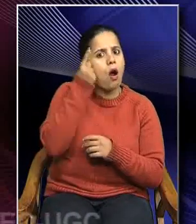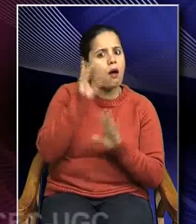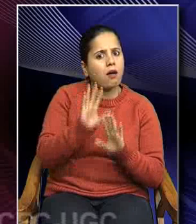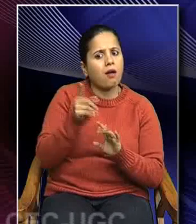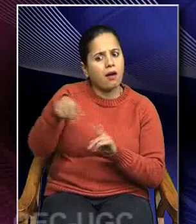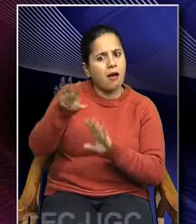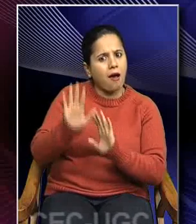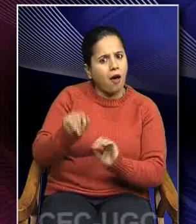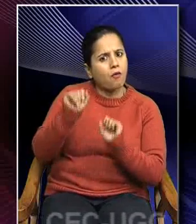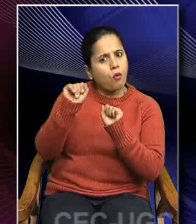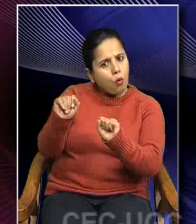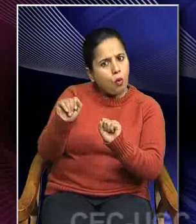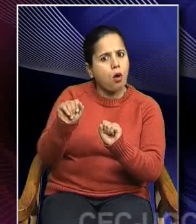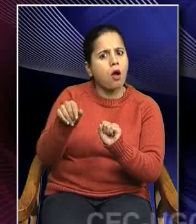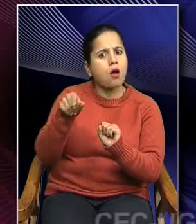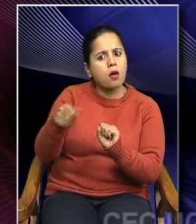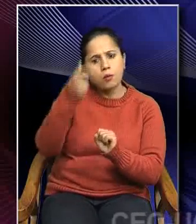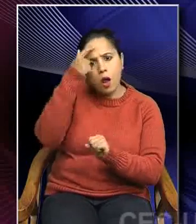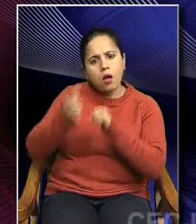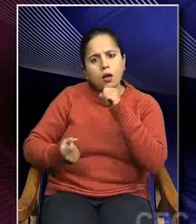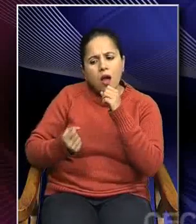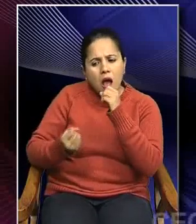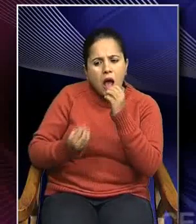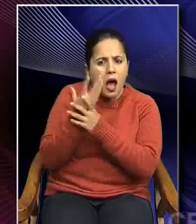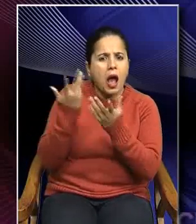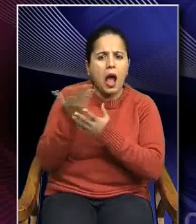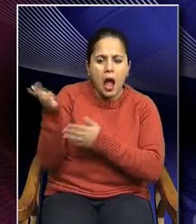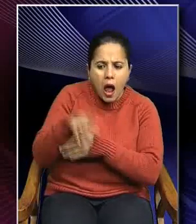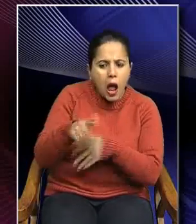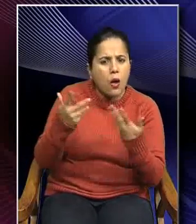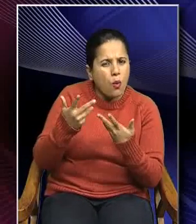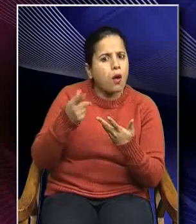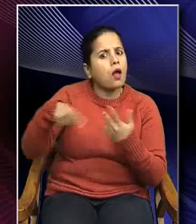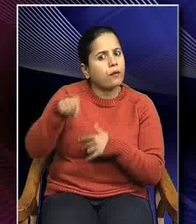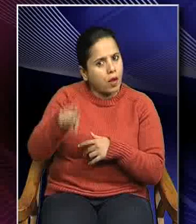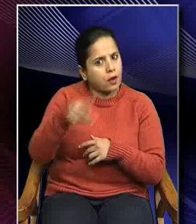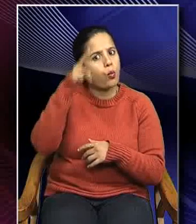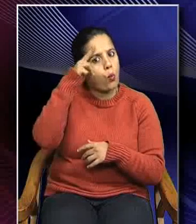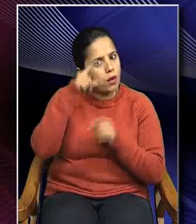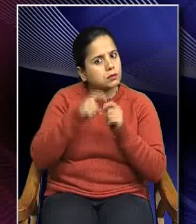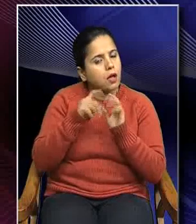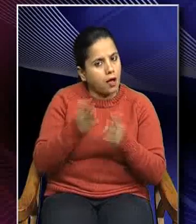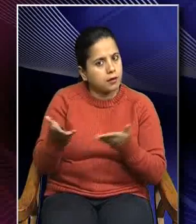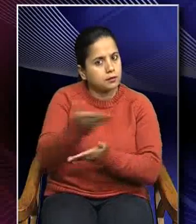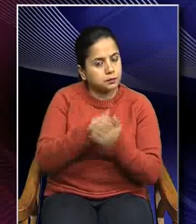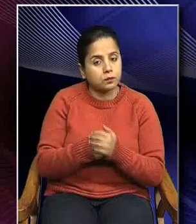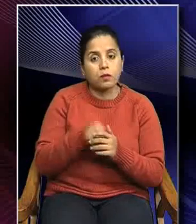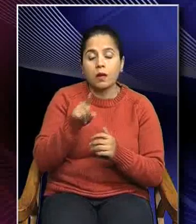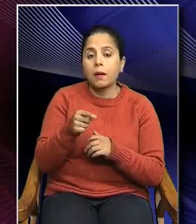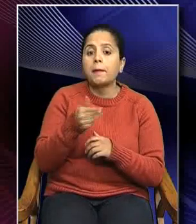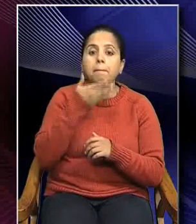have addressed this origin issue questions. And the best